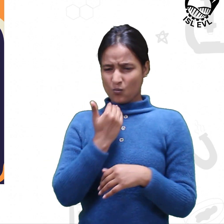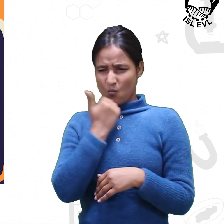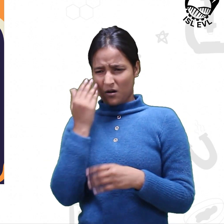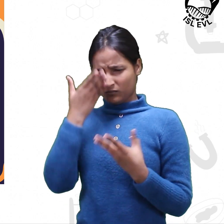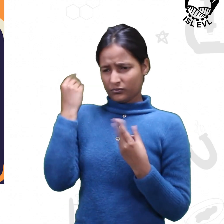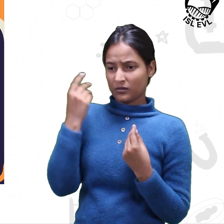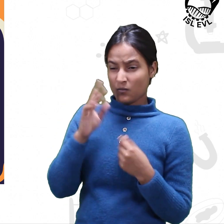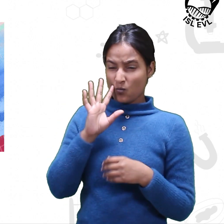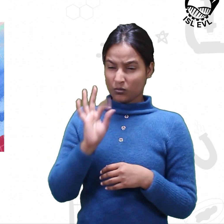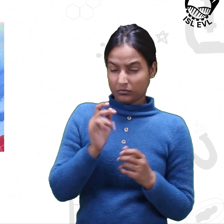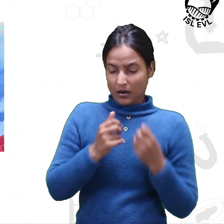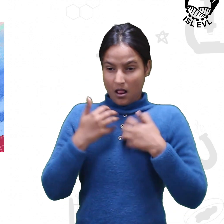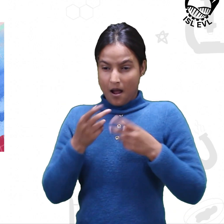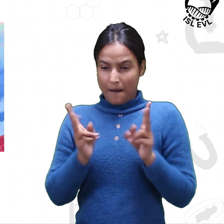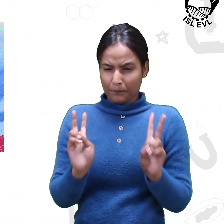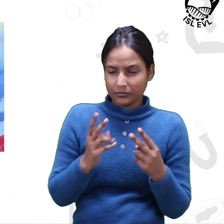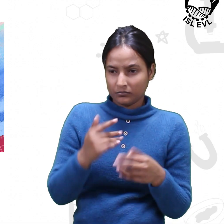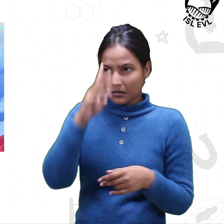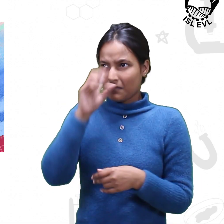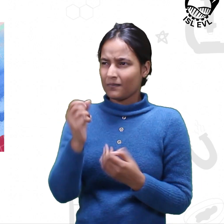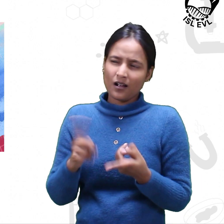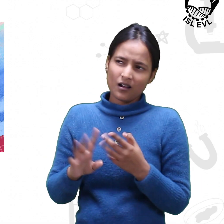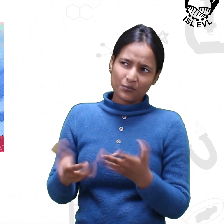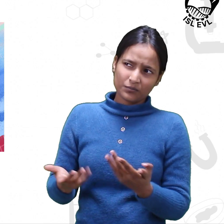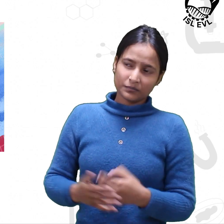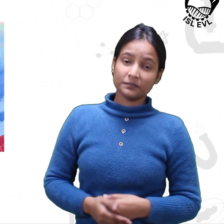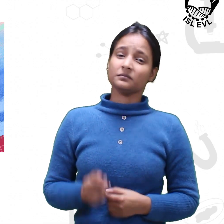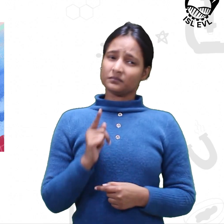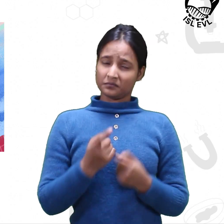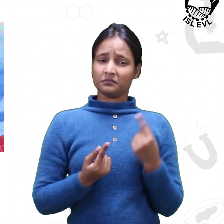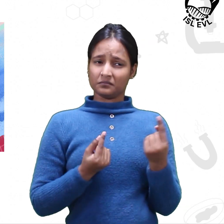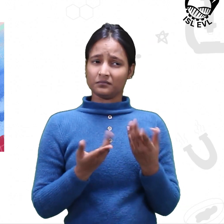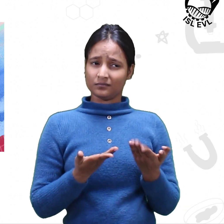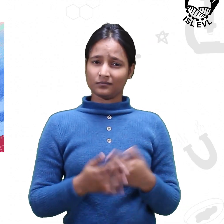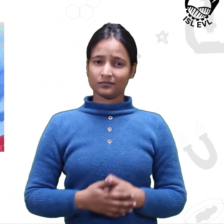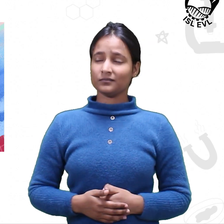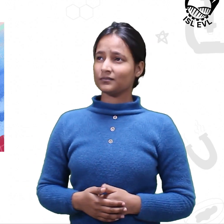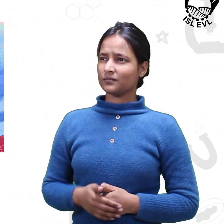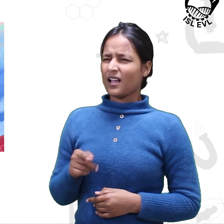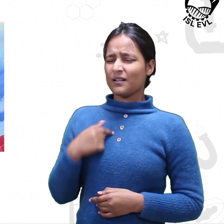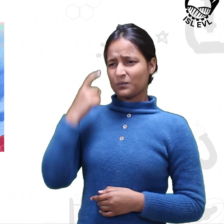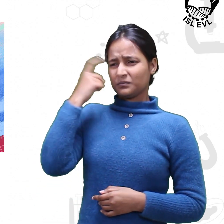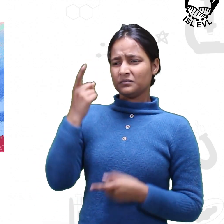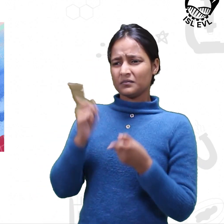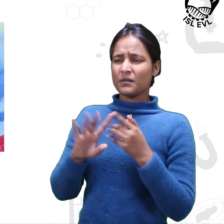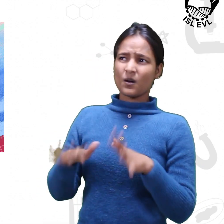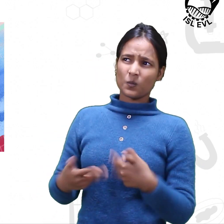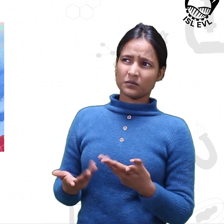boring regular dreams? Yes, that is very much likely. I wonder why that